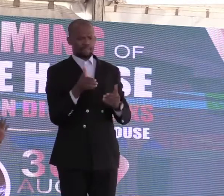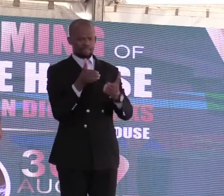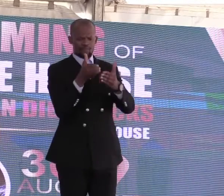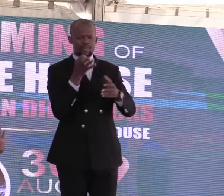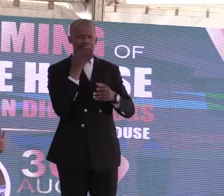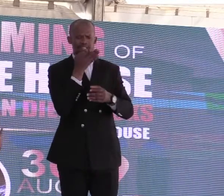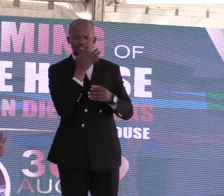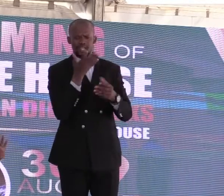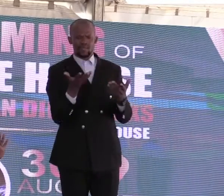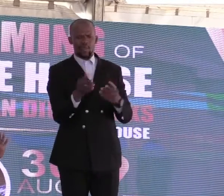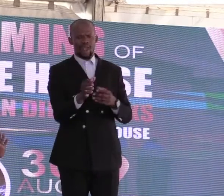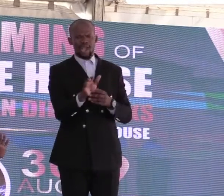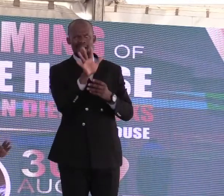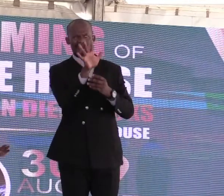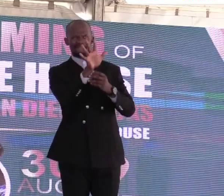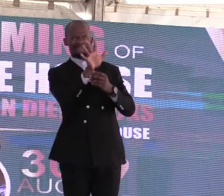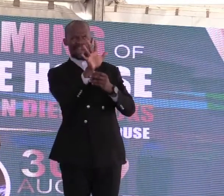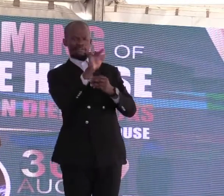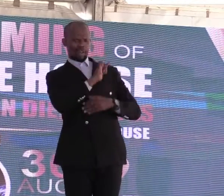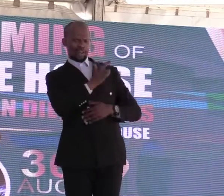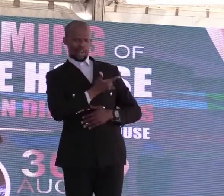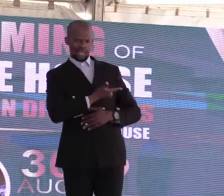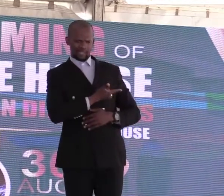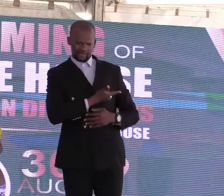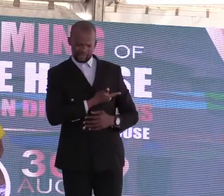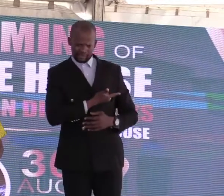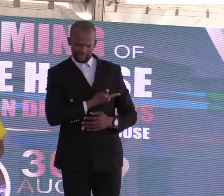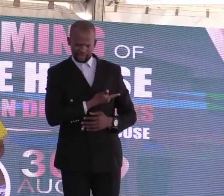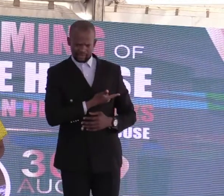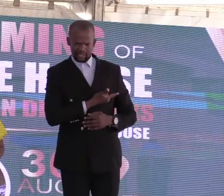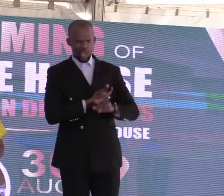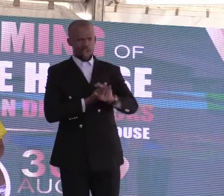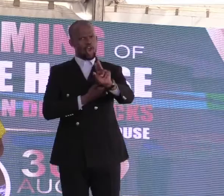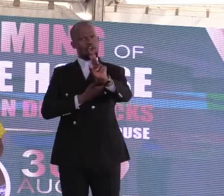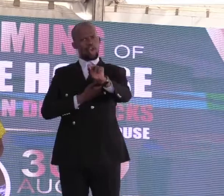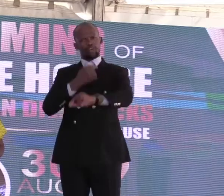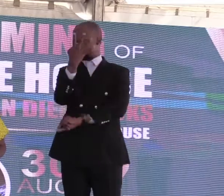it is 5 ladies and not 4.